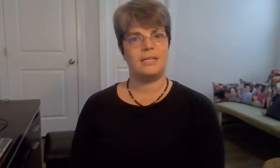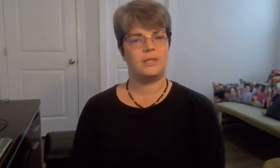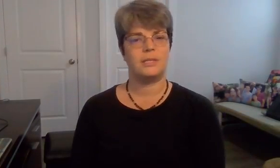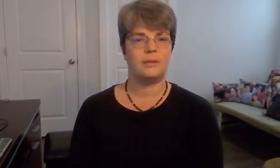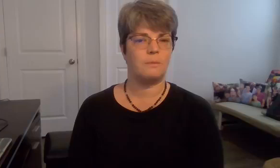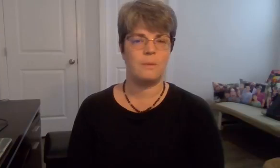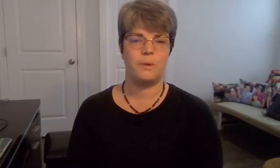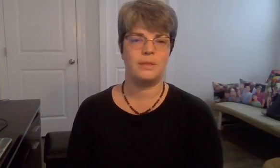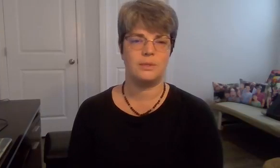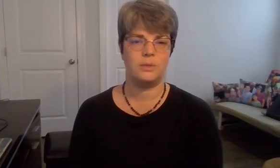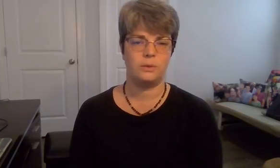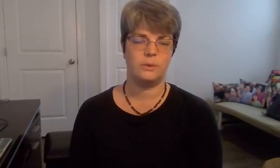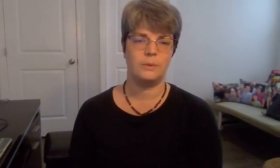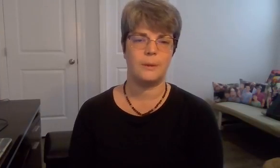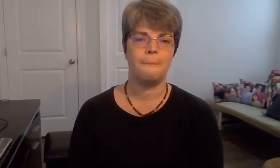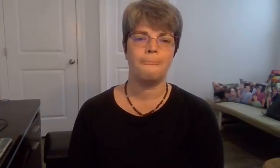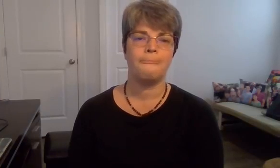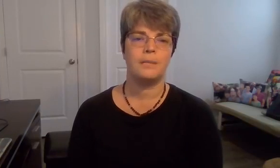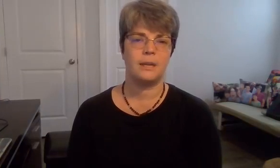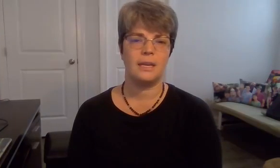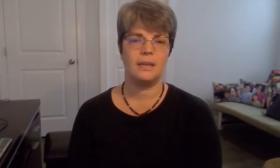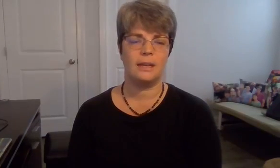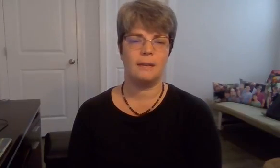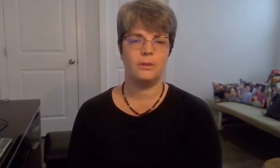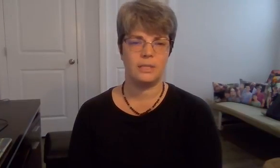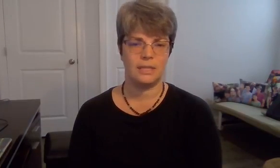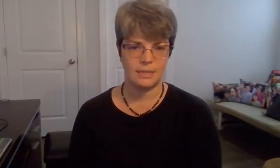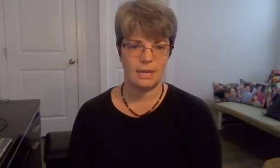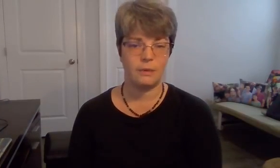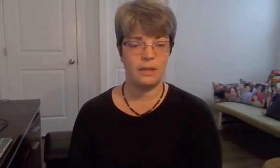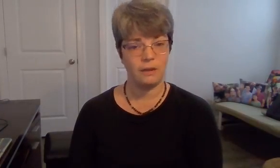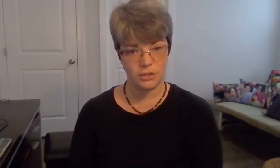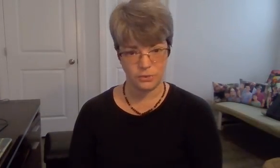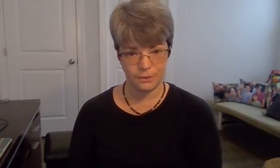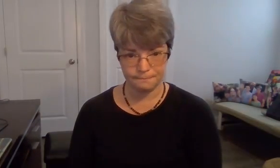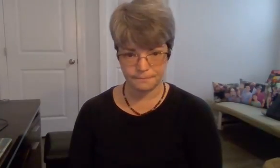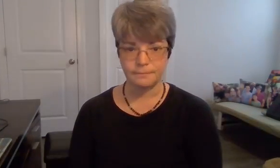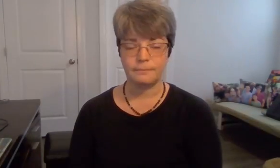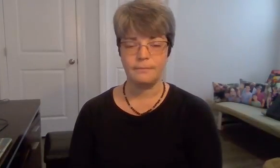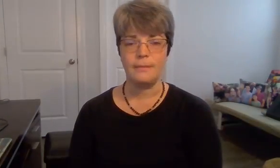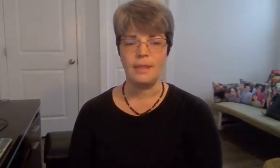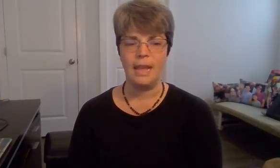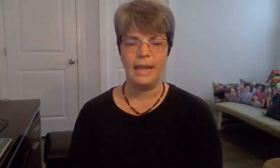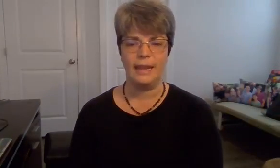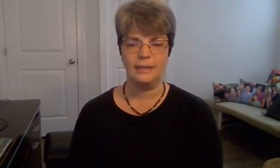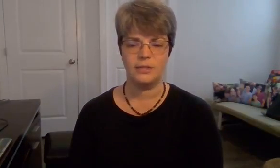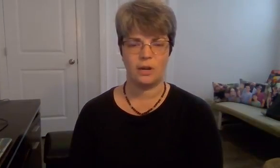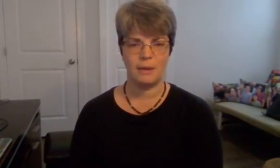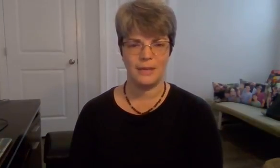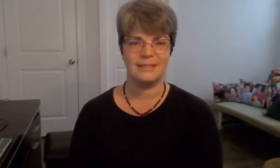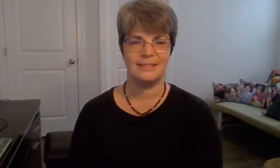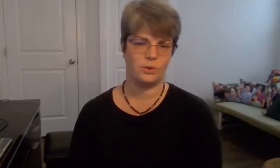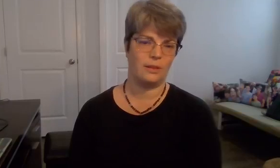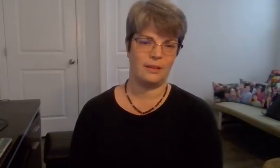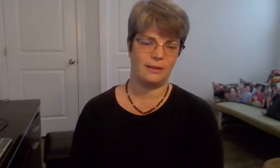teach this to other people. This is too cool. So that's when I looked into signing with hearing children and started my business shortly